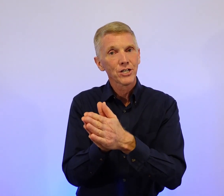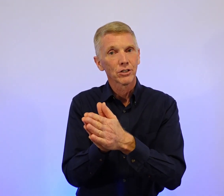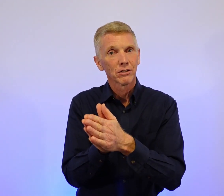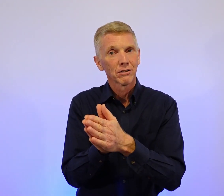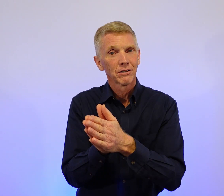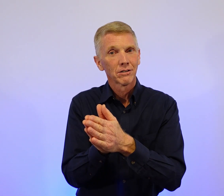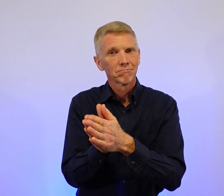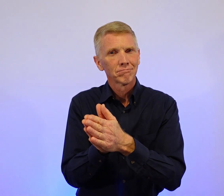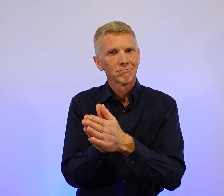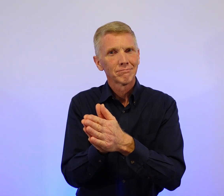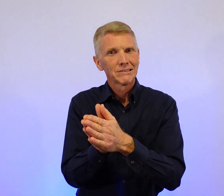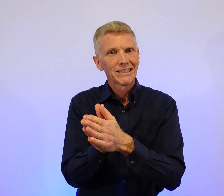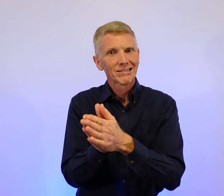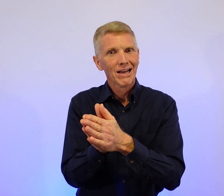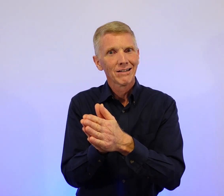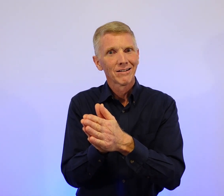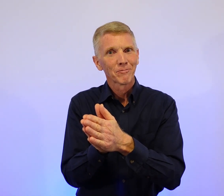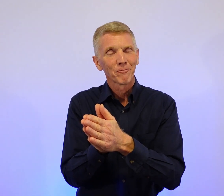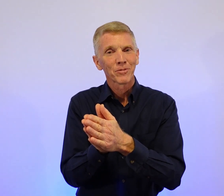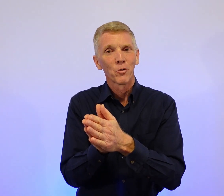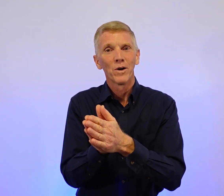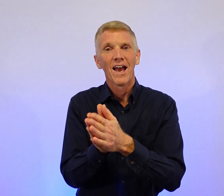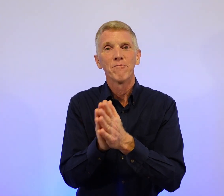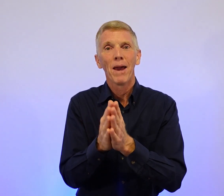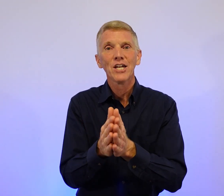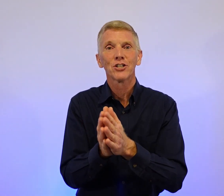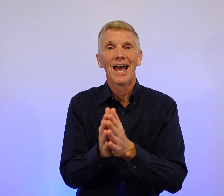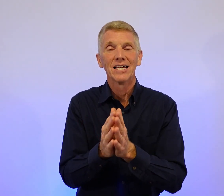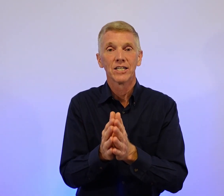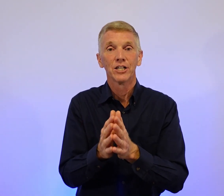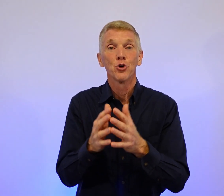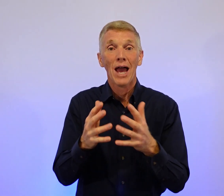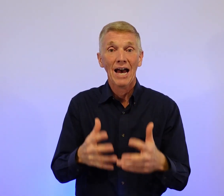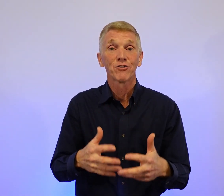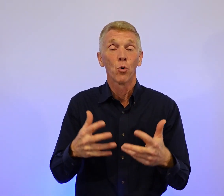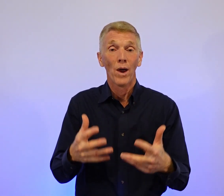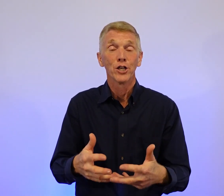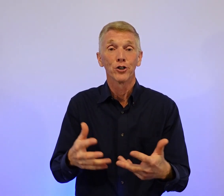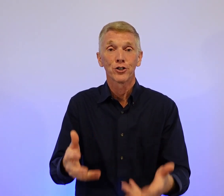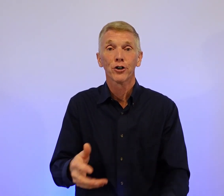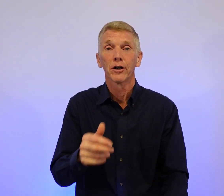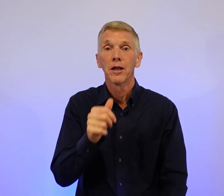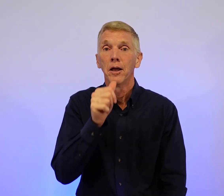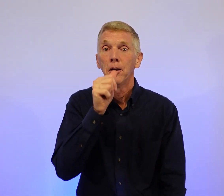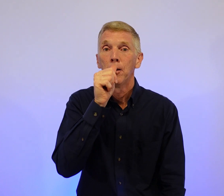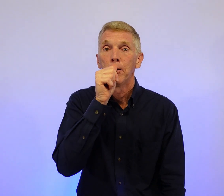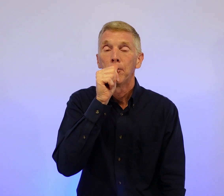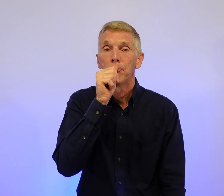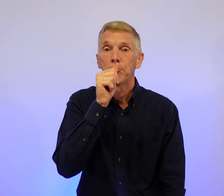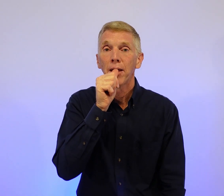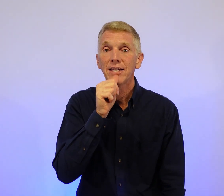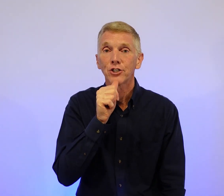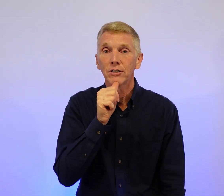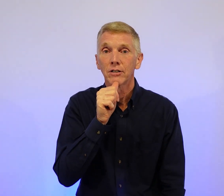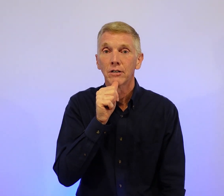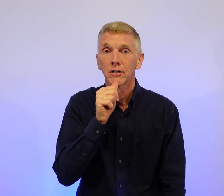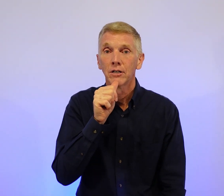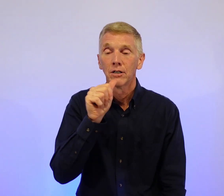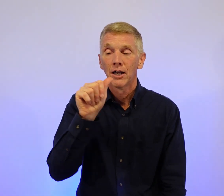patient. Did you get that? We have patient as in you have to wait your turn. Patient. I'm